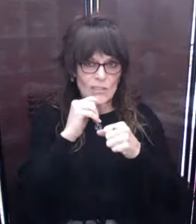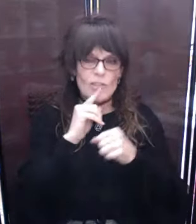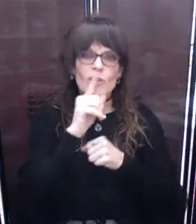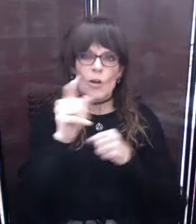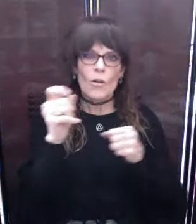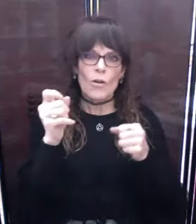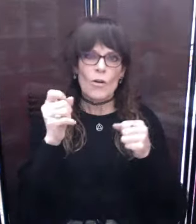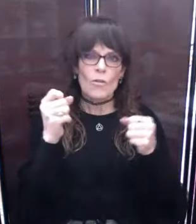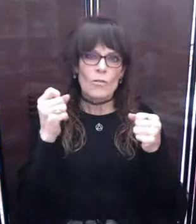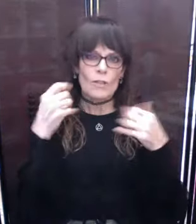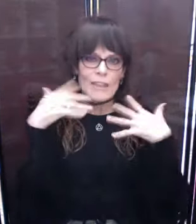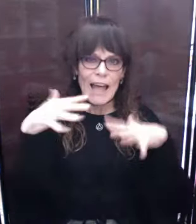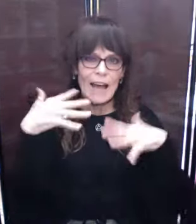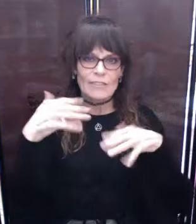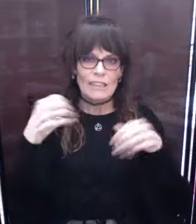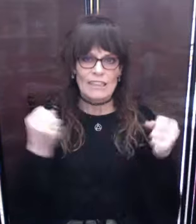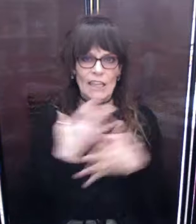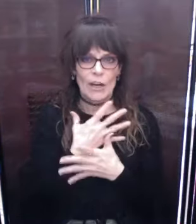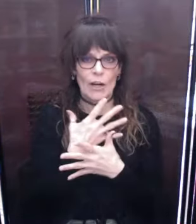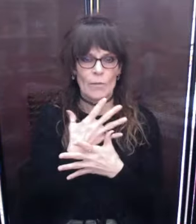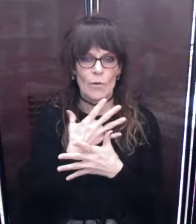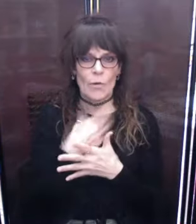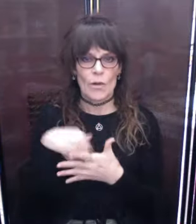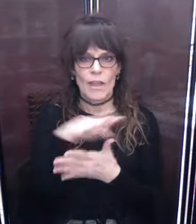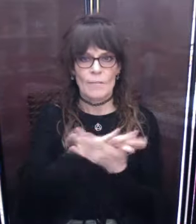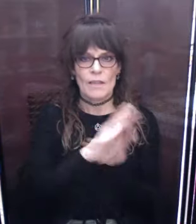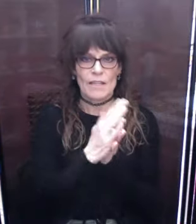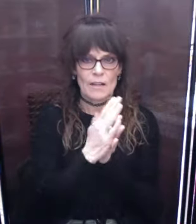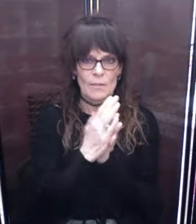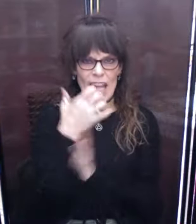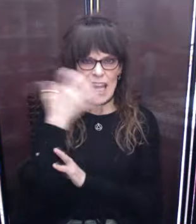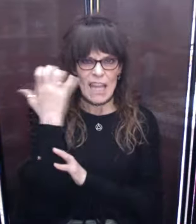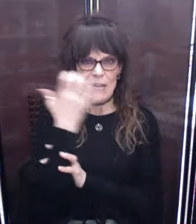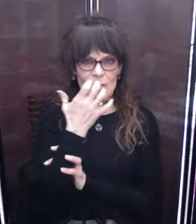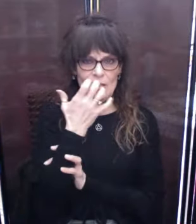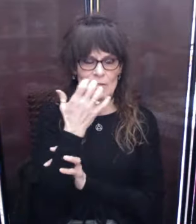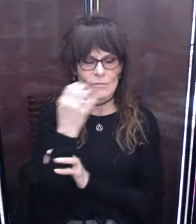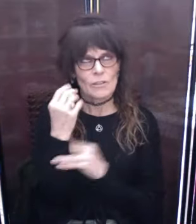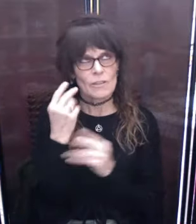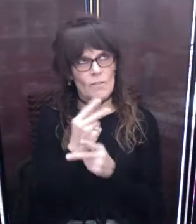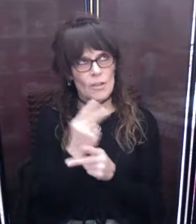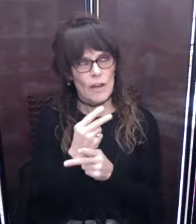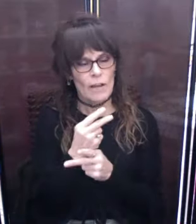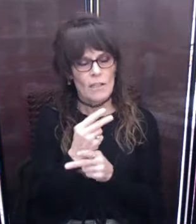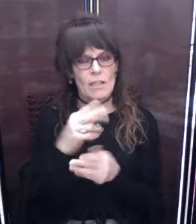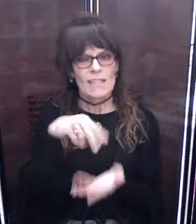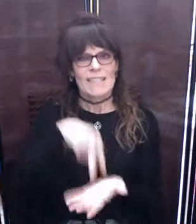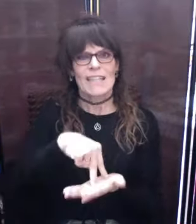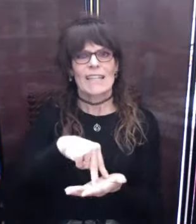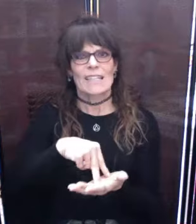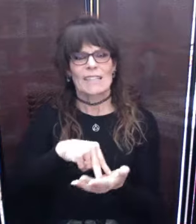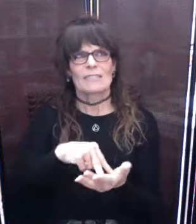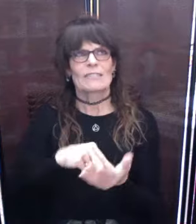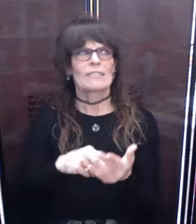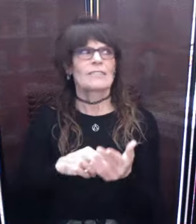angry. And trying to figure out where that level of knocking volume was. I remember standing there agonizing over that for a couple of minutes, just